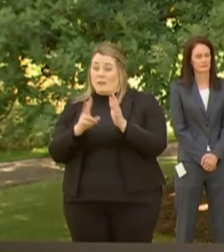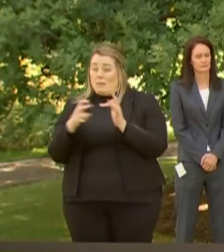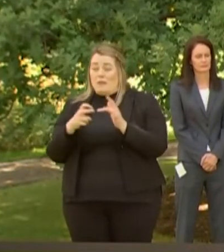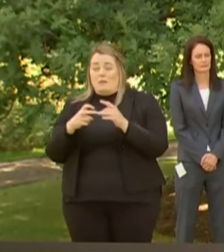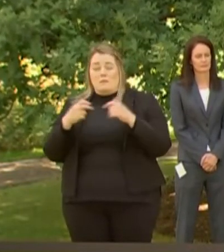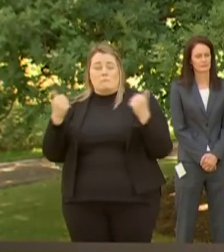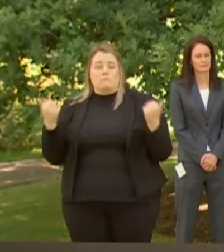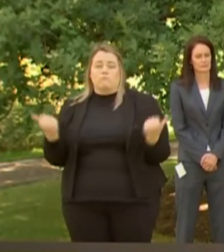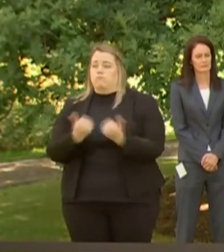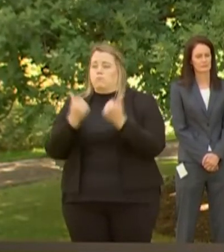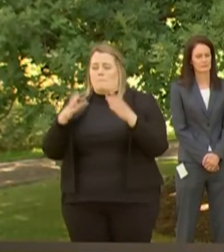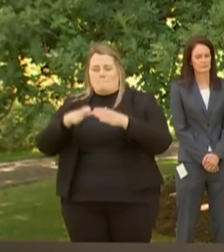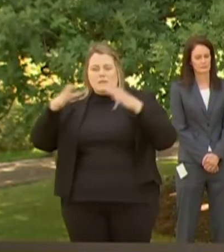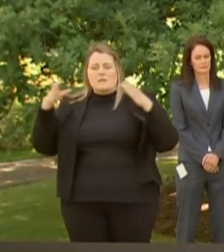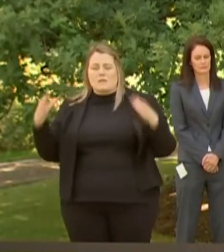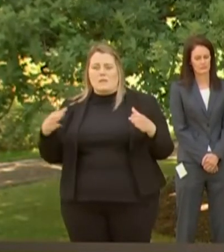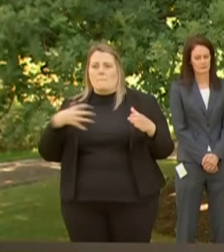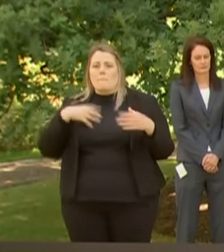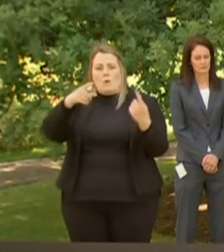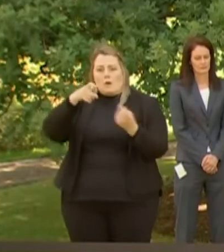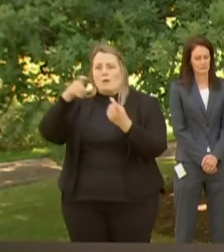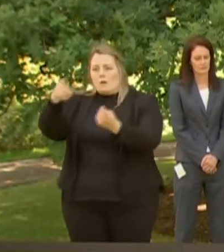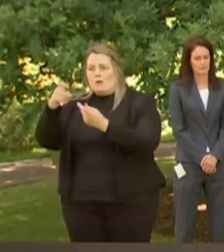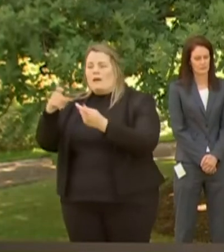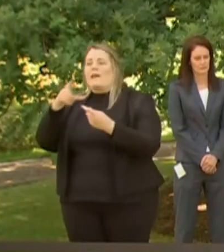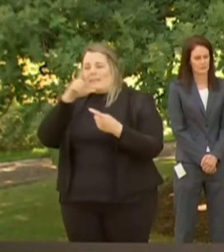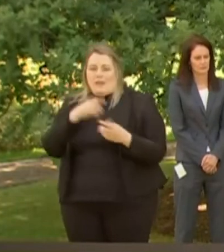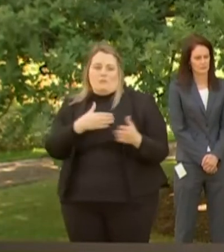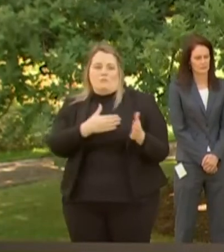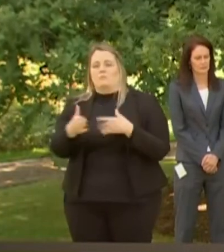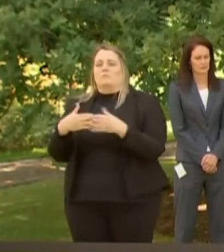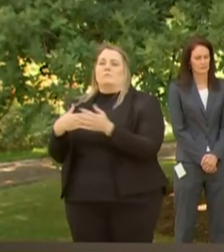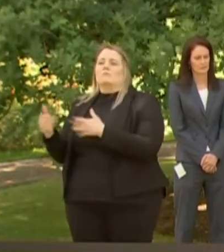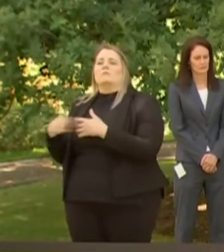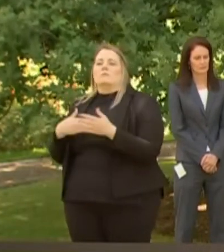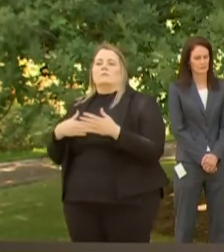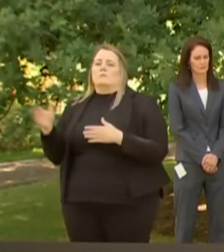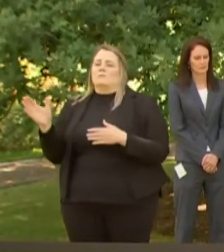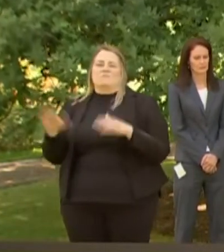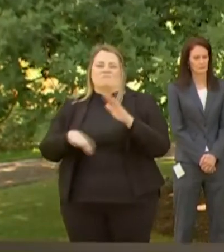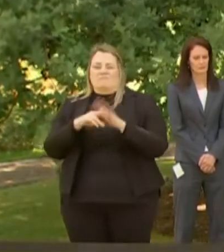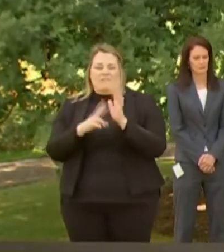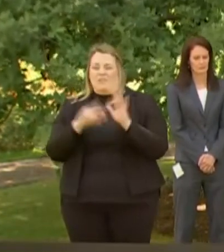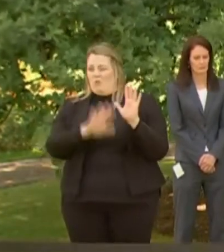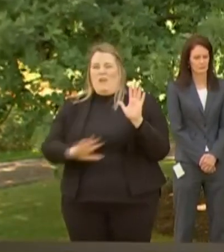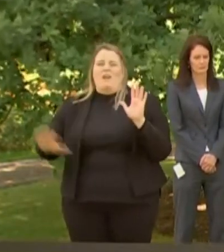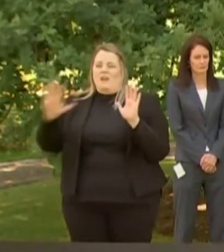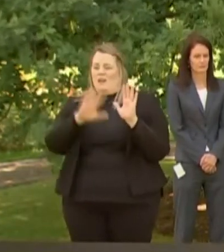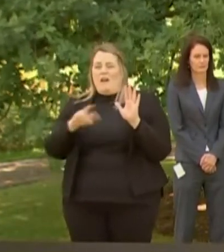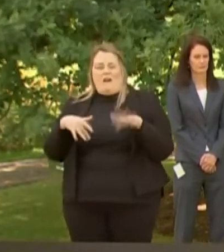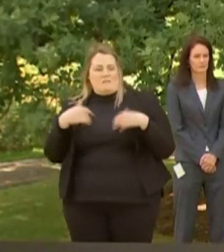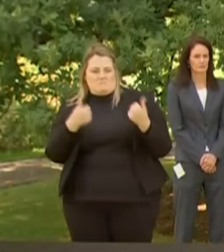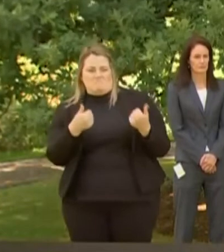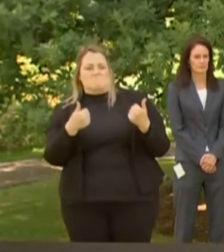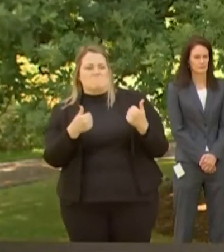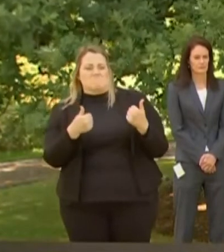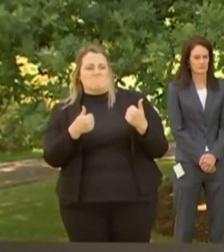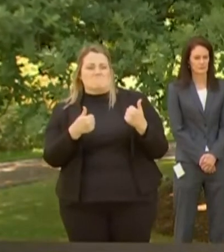are able to do multiple things at once. That's what they're particularly good at, and I can't think of a better deployment, a better police